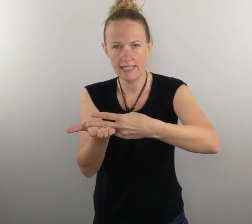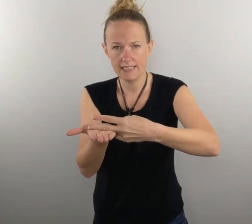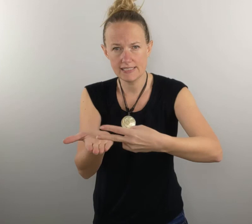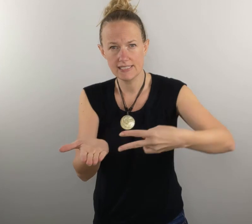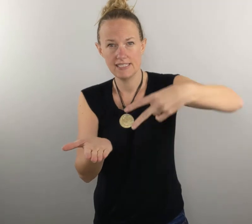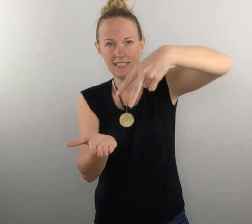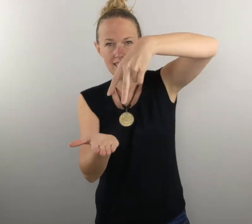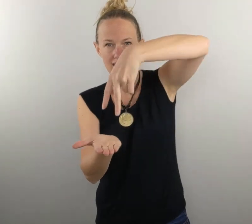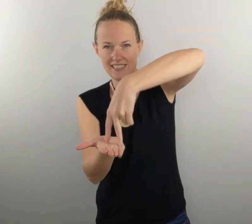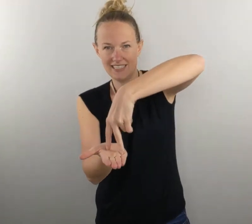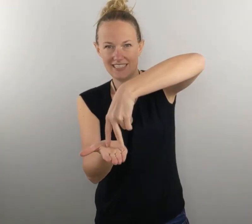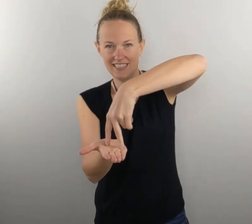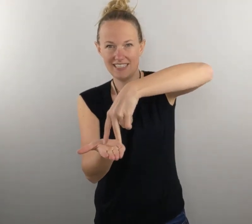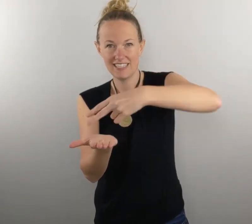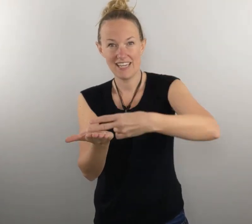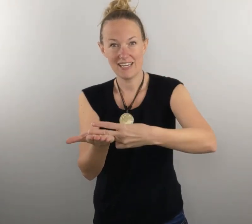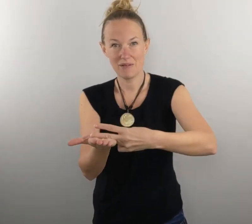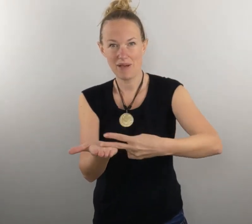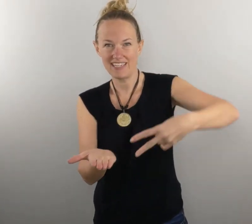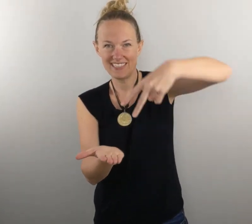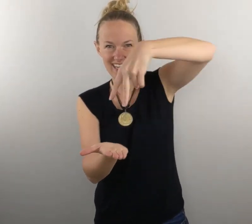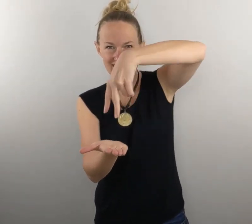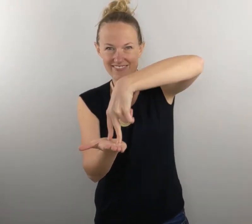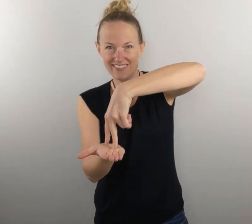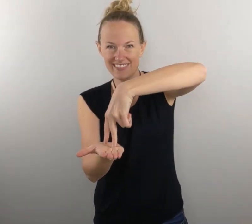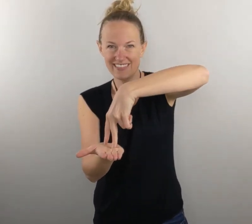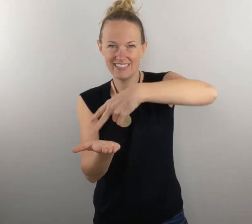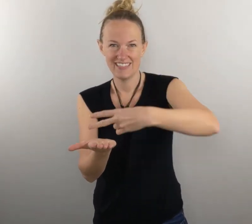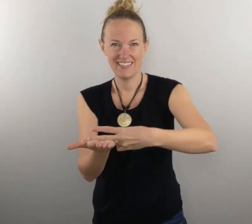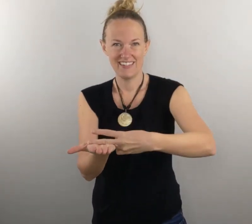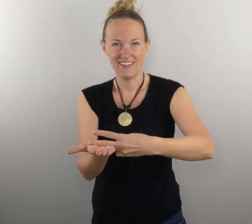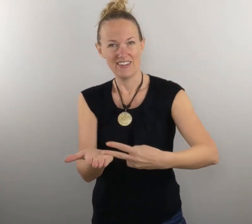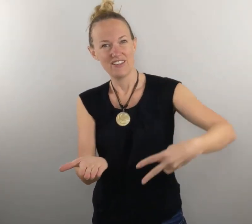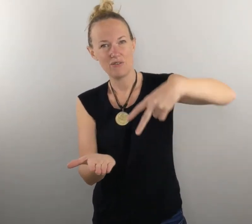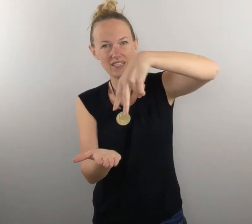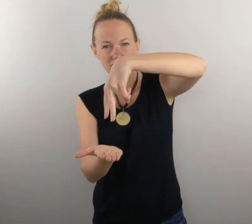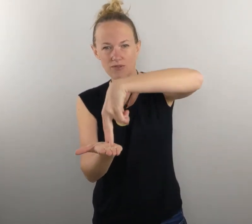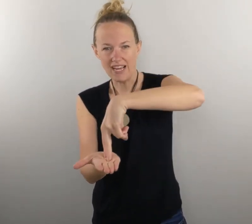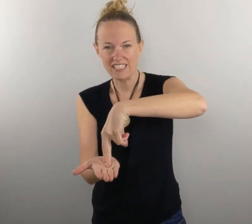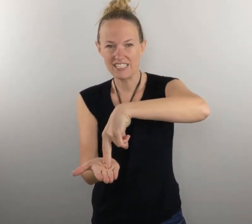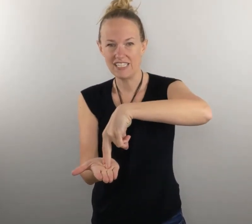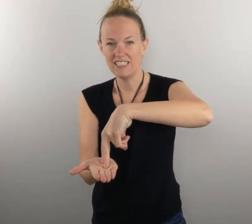this. Okay, coming back to life. The resurrection